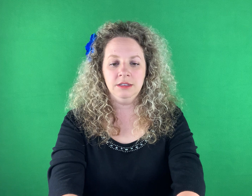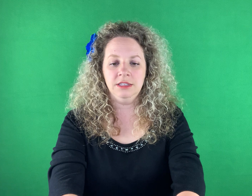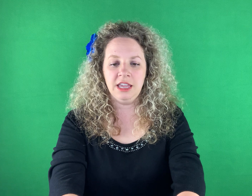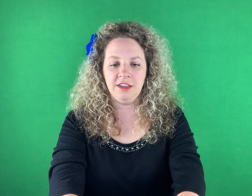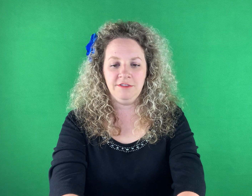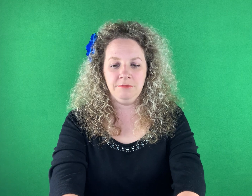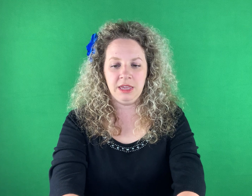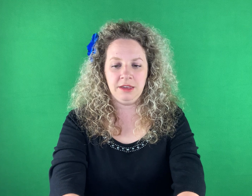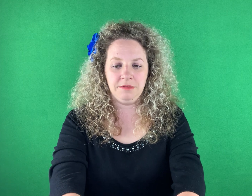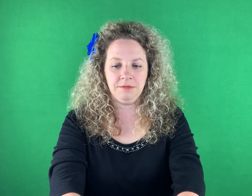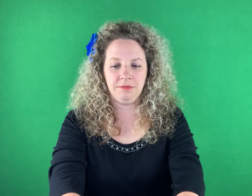save me.